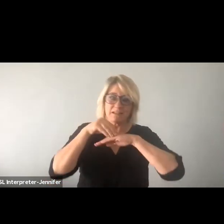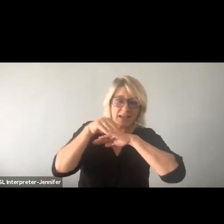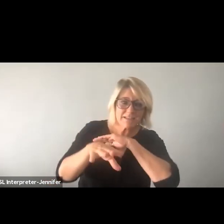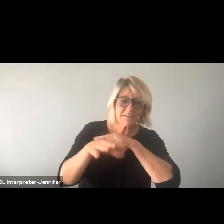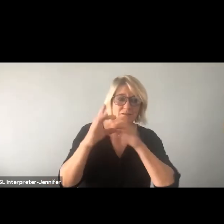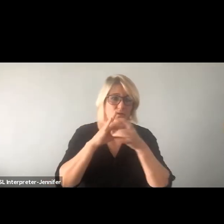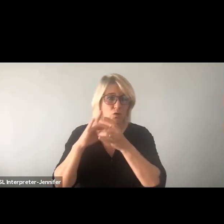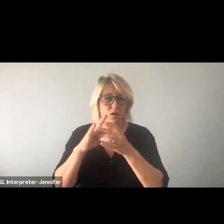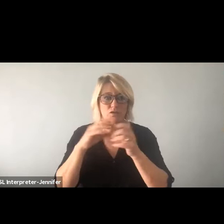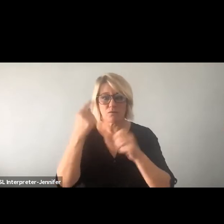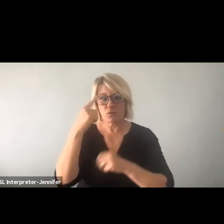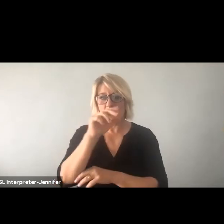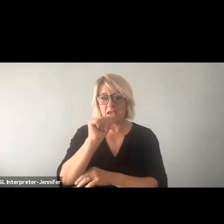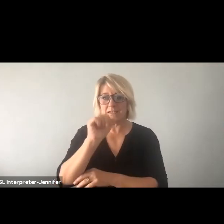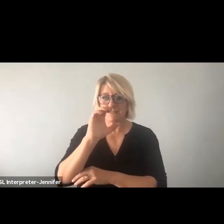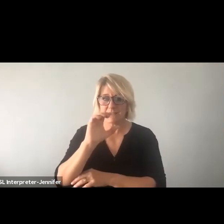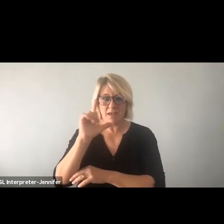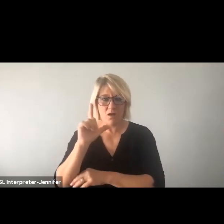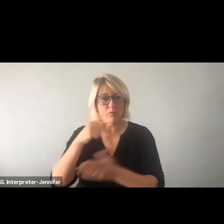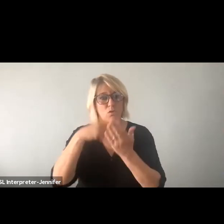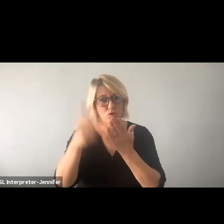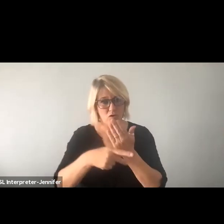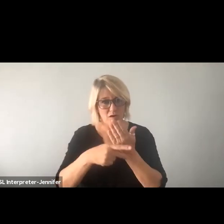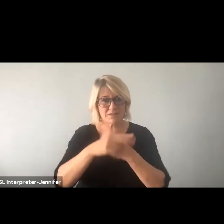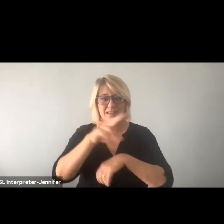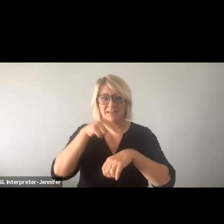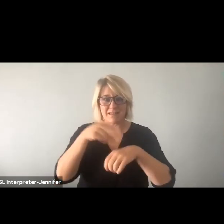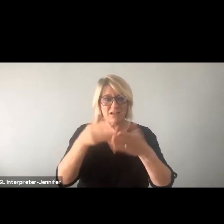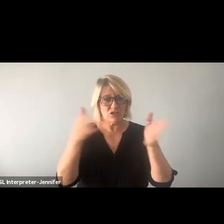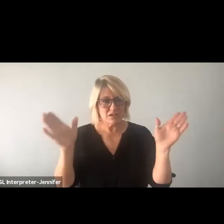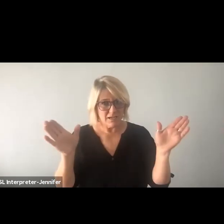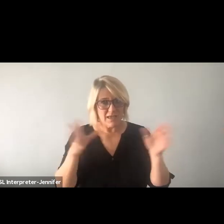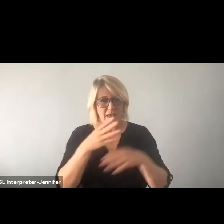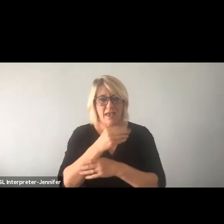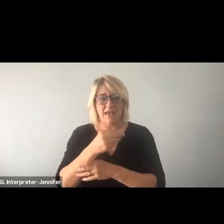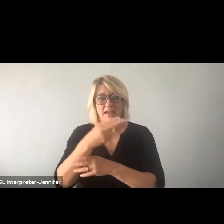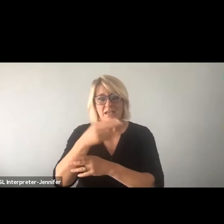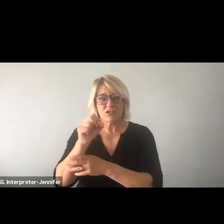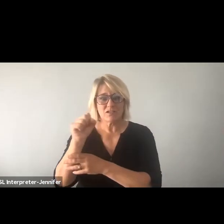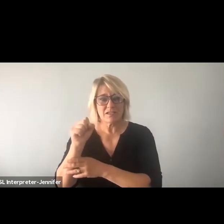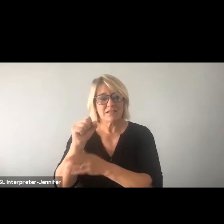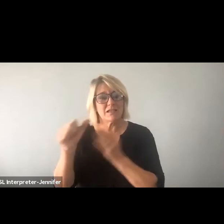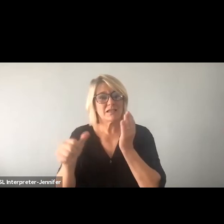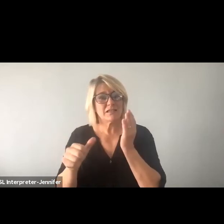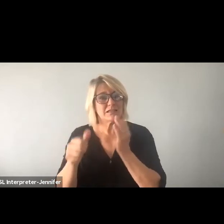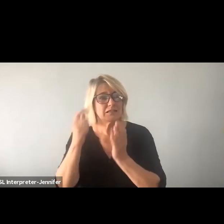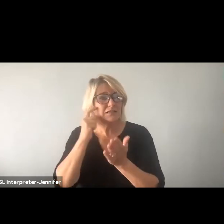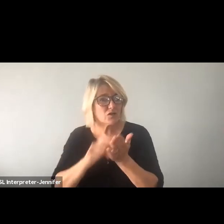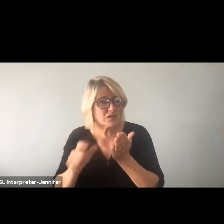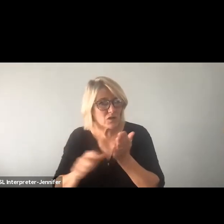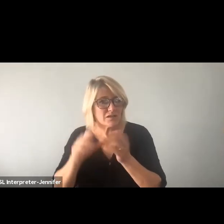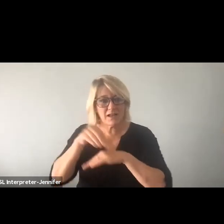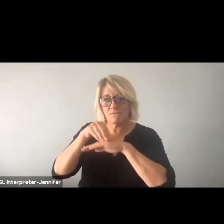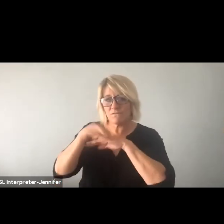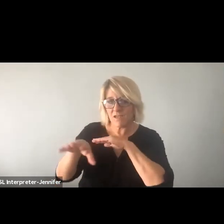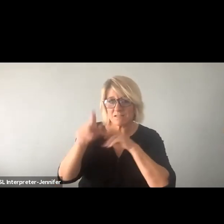for ACL programs nationwide and advises HHS secretary on issues affecting individuals with disabilities